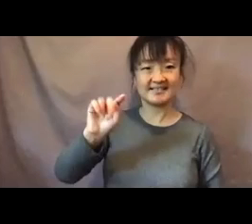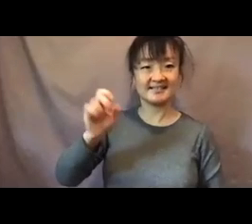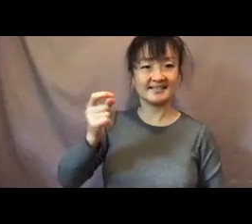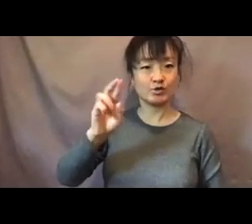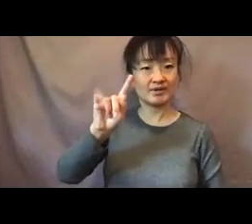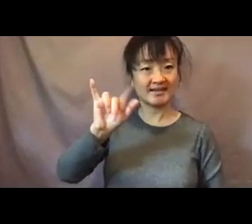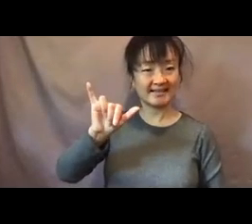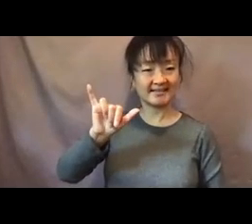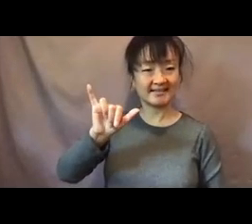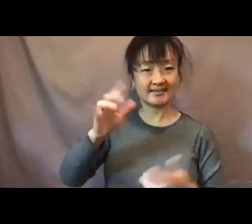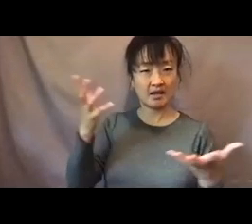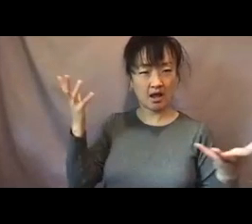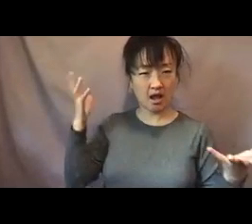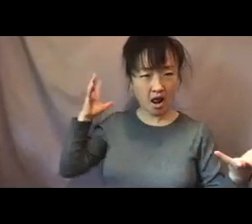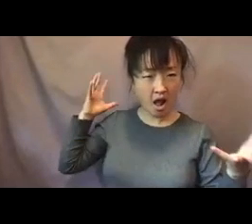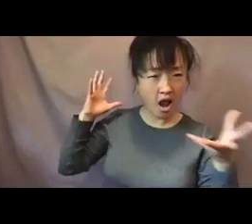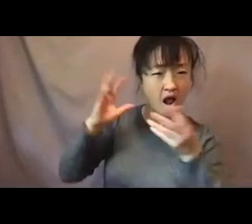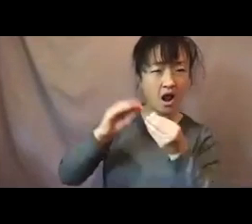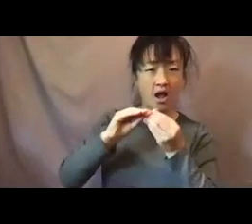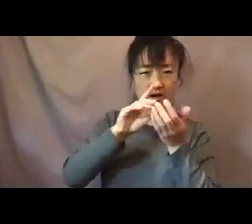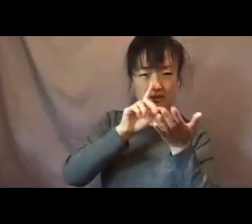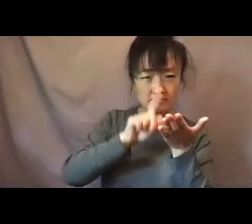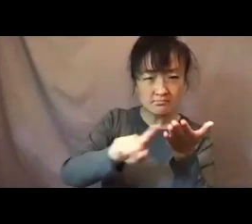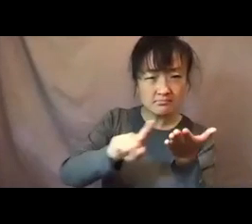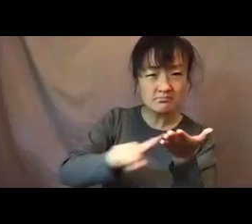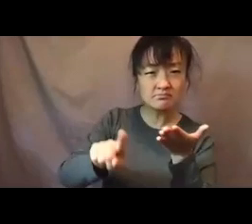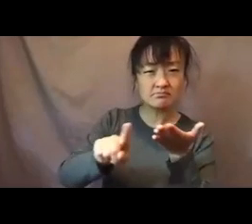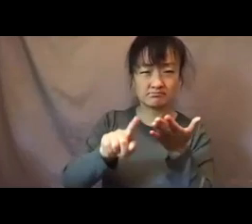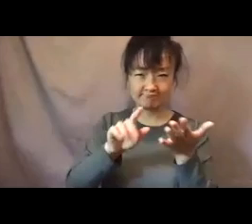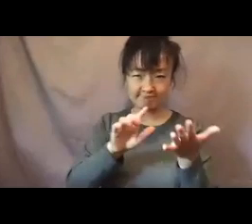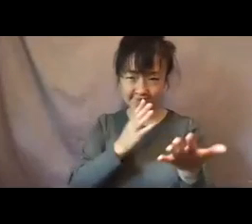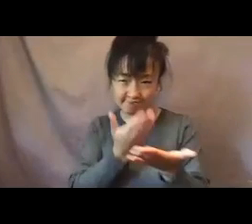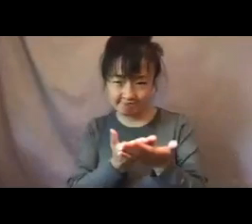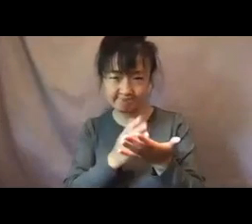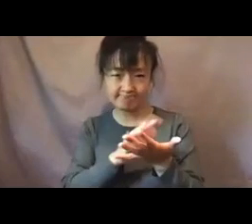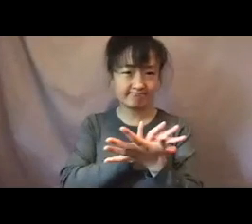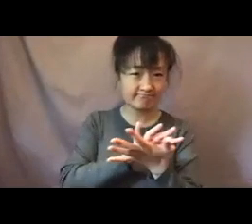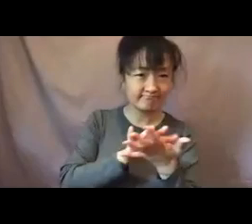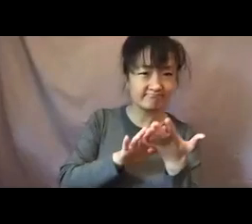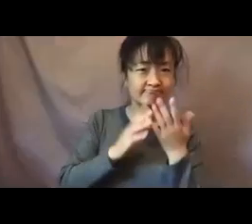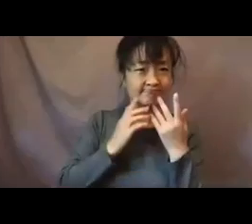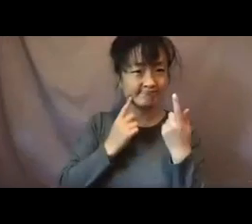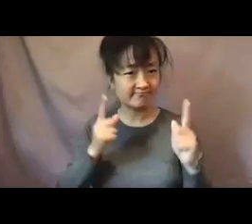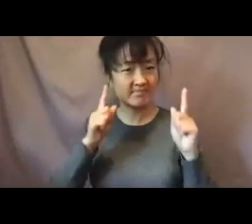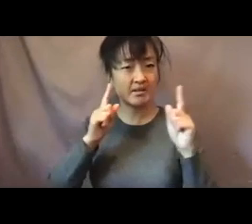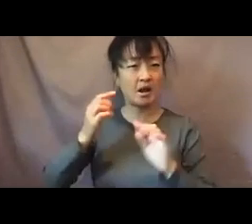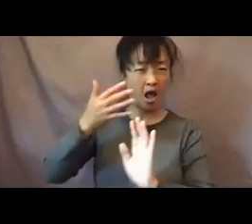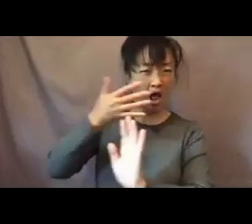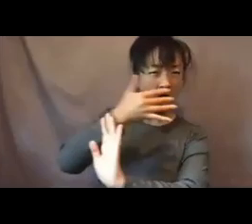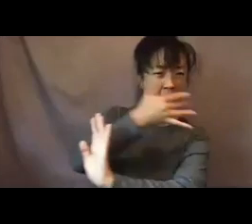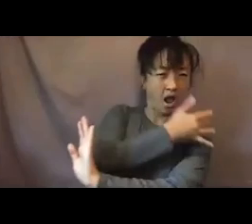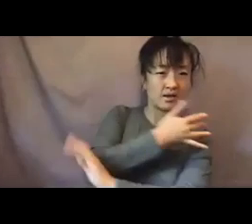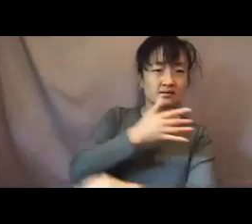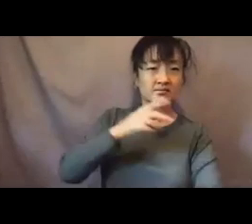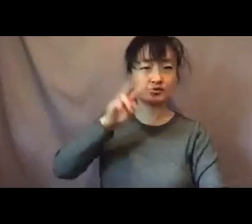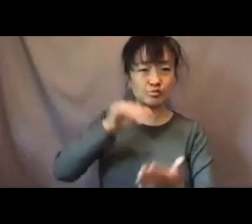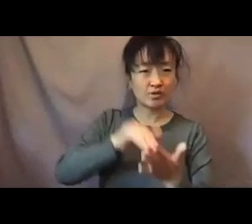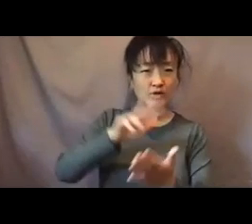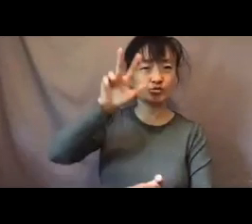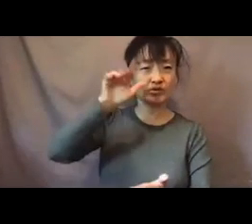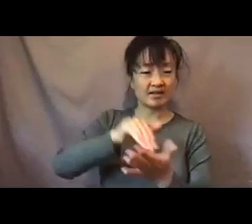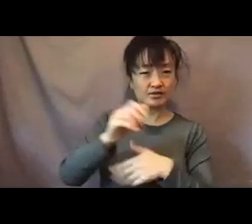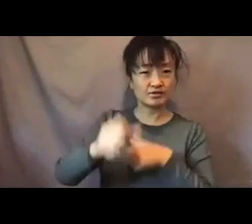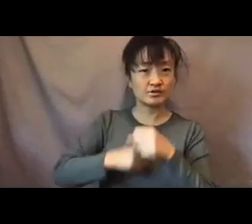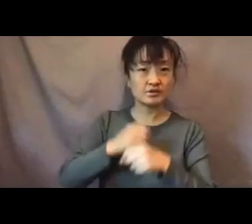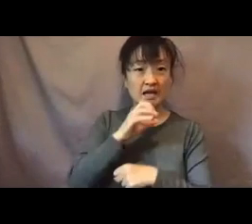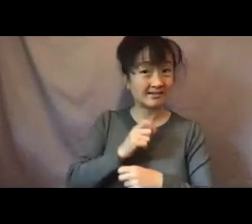accumulate evidence and efficacy, even as far back as 2,000, 3,000 years ago. The ancients were always saying, if it doesn't work, then